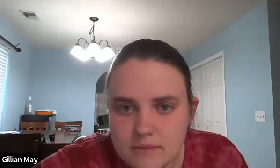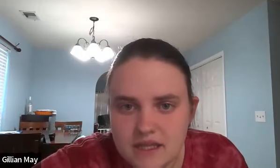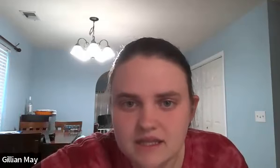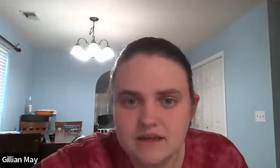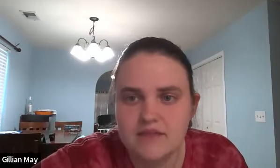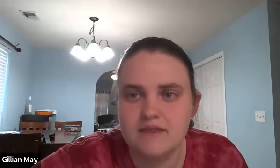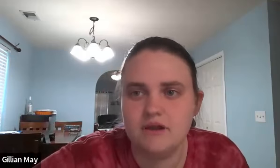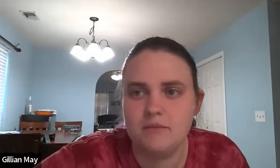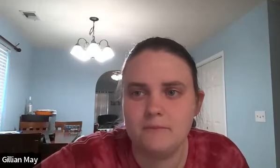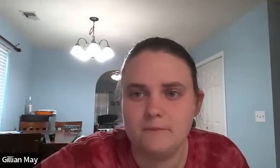Pin, there we go.